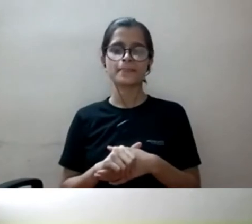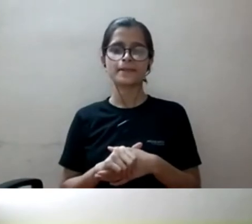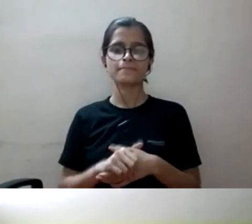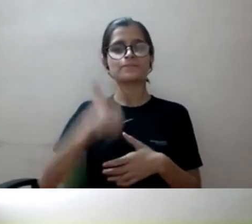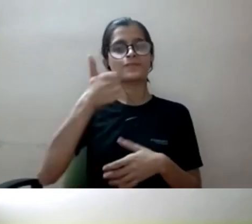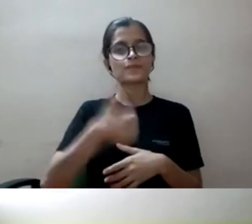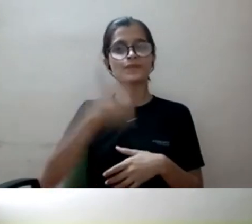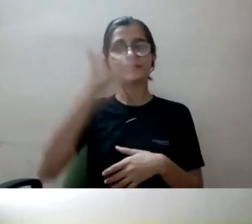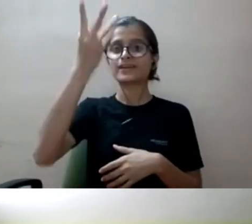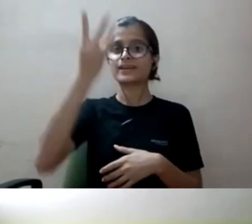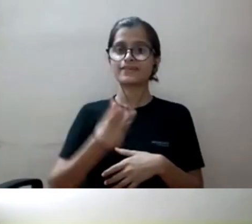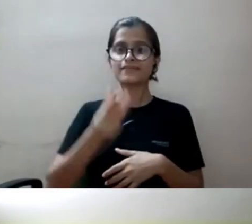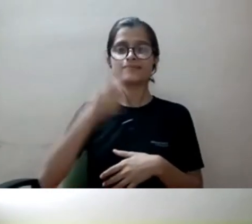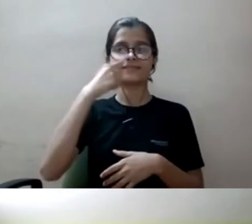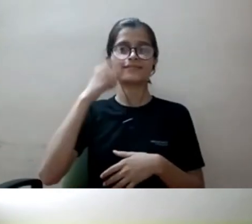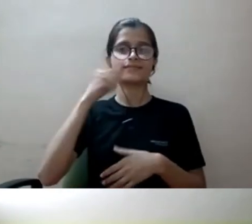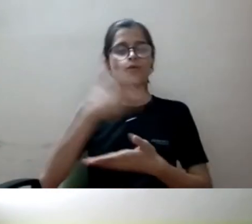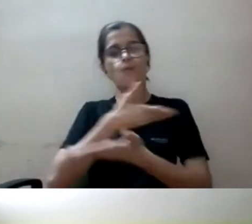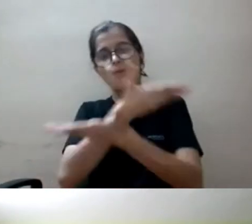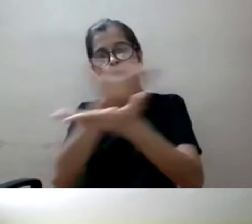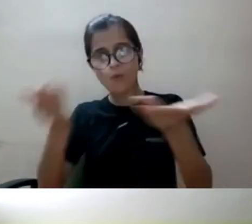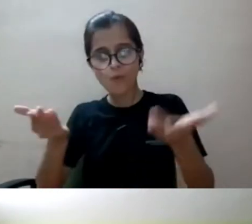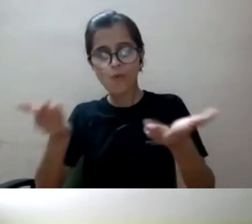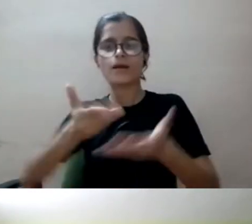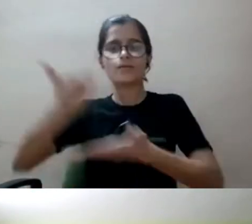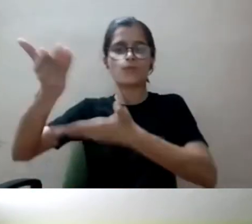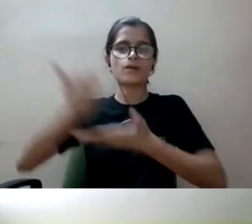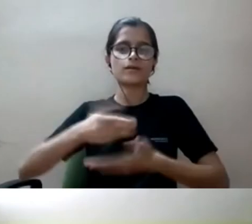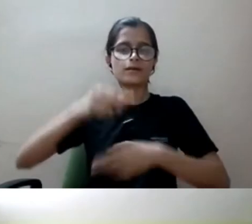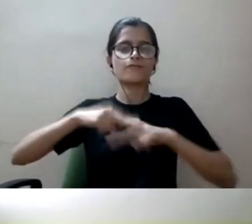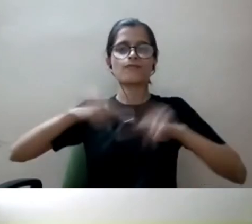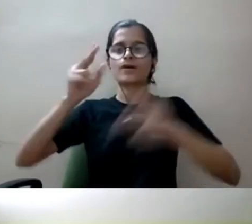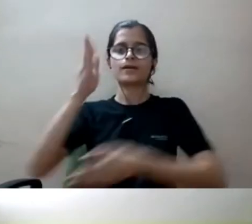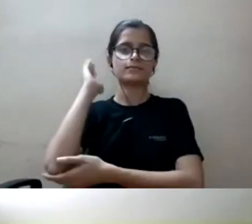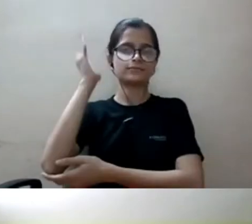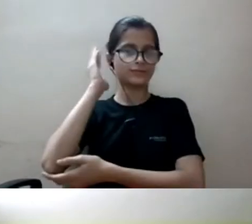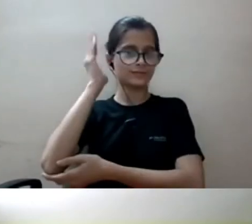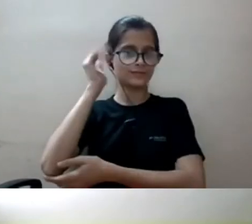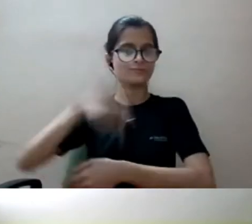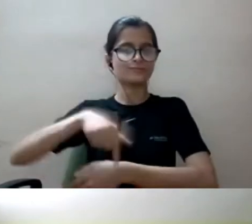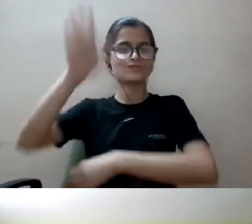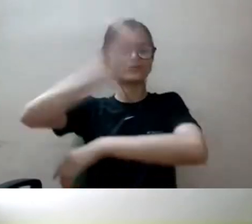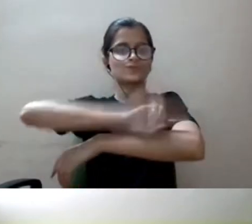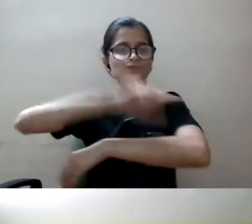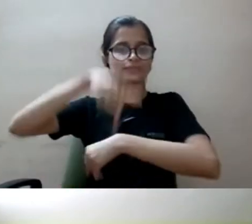Good evening, ladies and gentlemen, and welcome to the final session of the day.